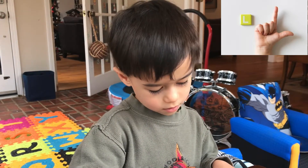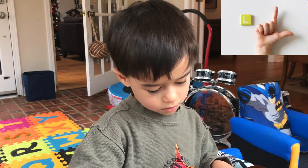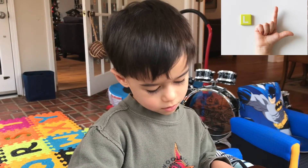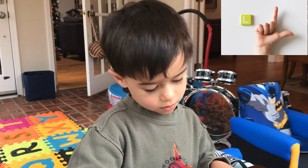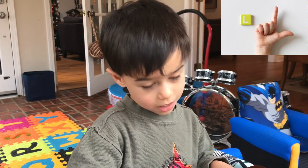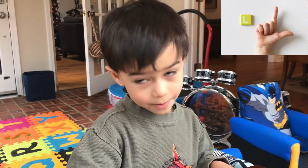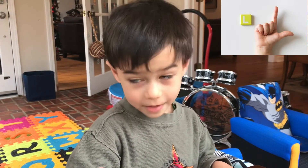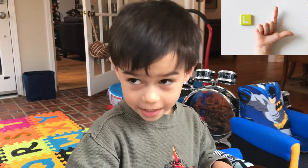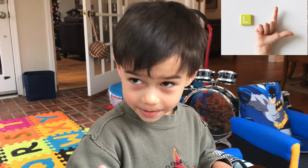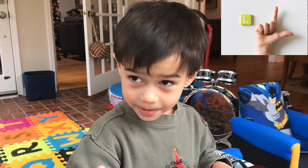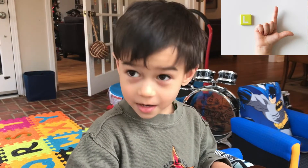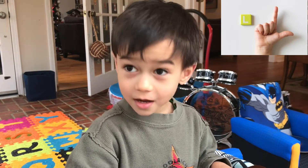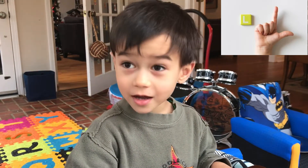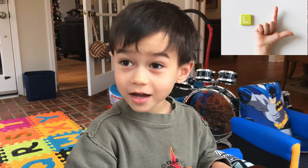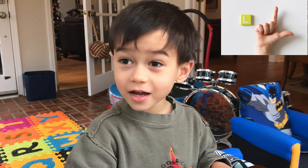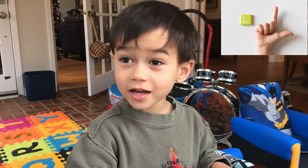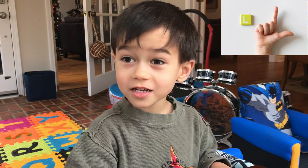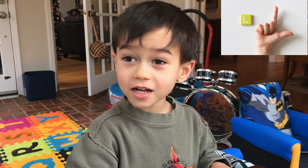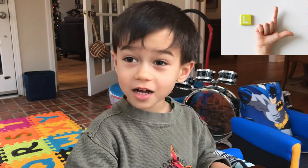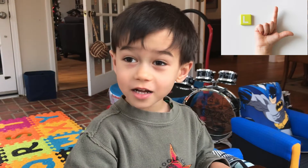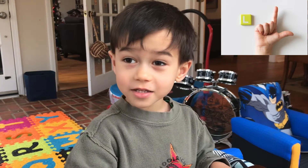Like lemon. Lemon, that's right.